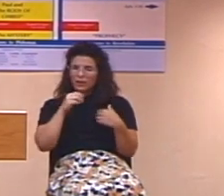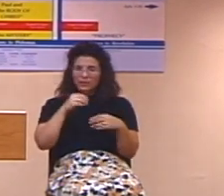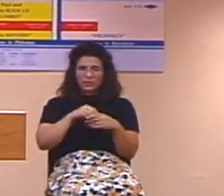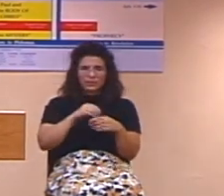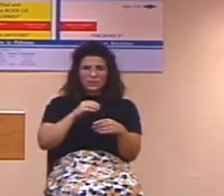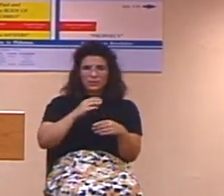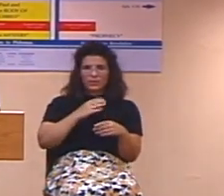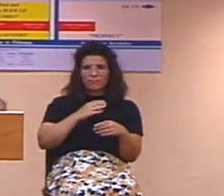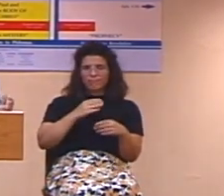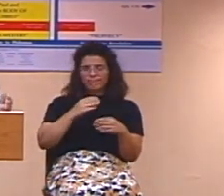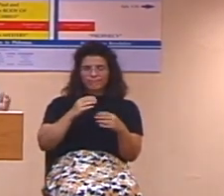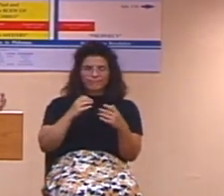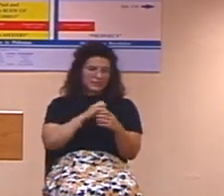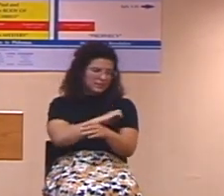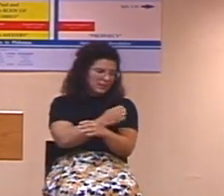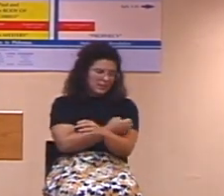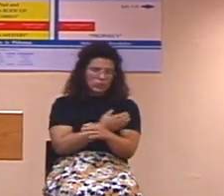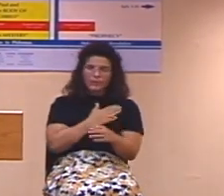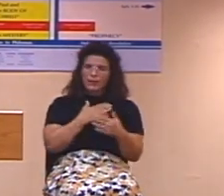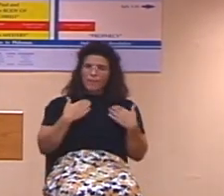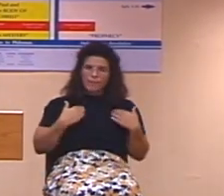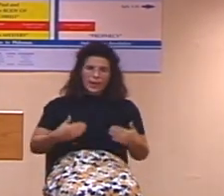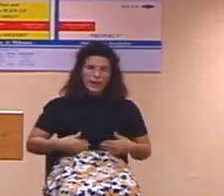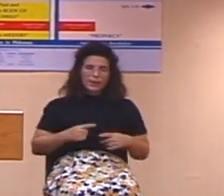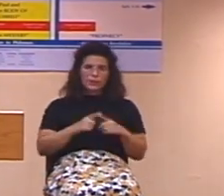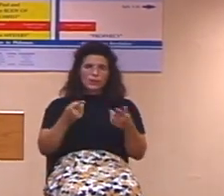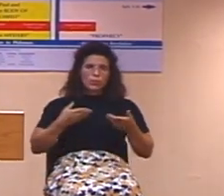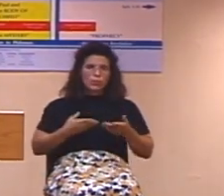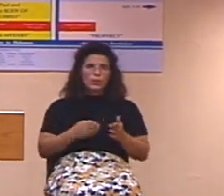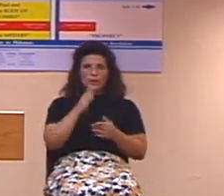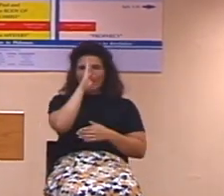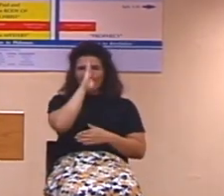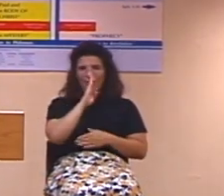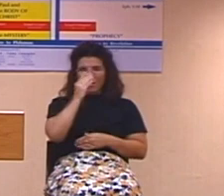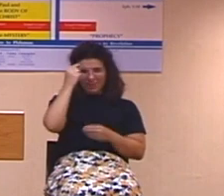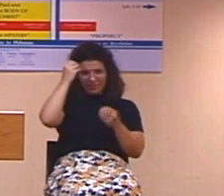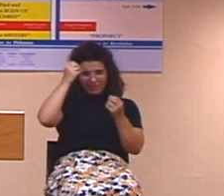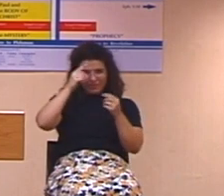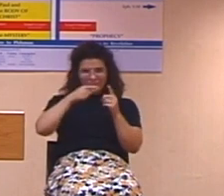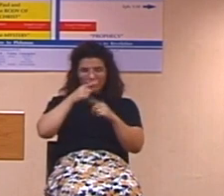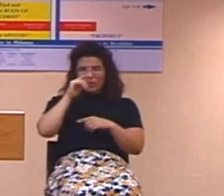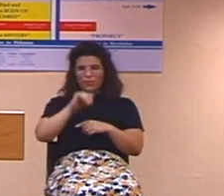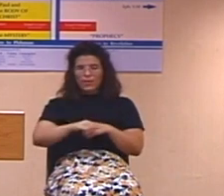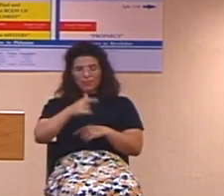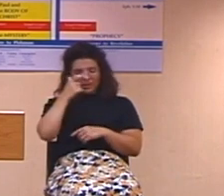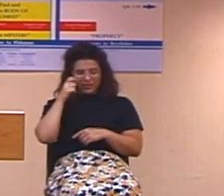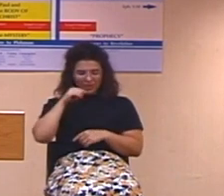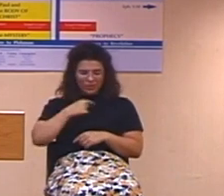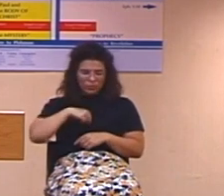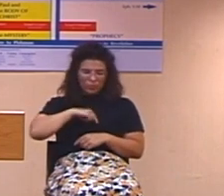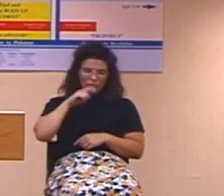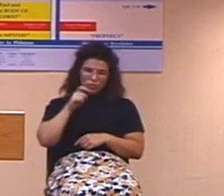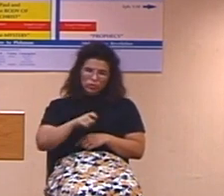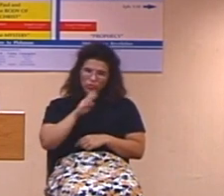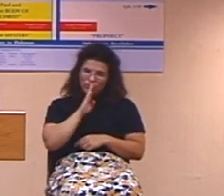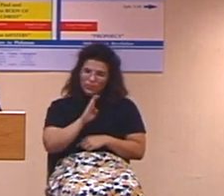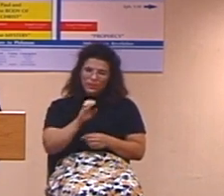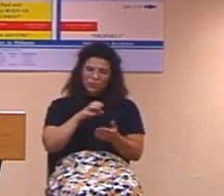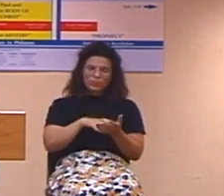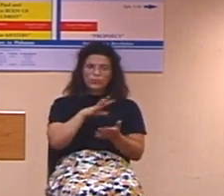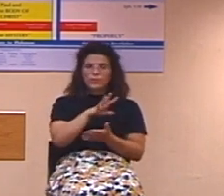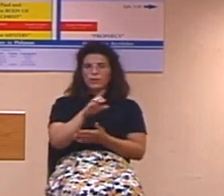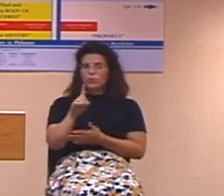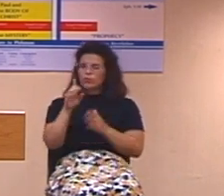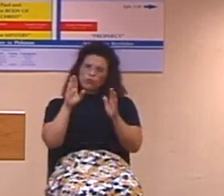about coming to this in the energy of my flesh. I'm talking about coming to it the way God thinks about it. Because that's where we should be. Chapter 5, verse 1.